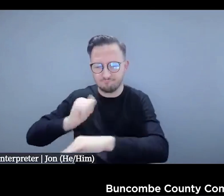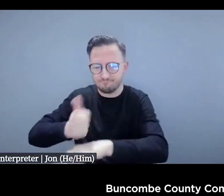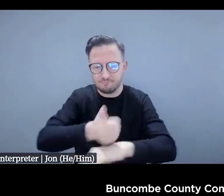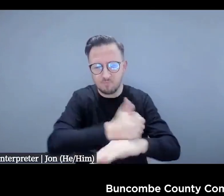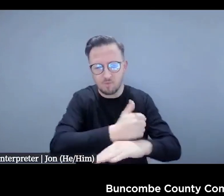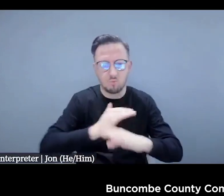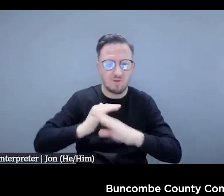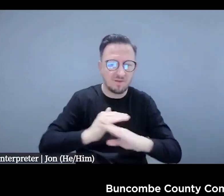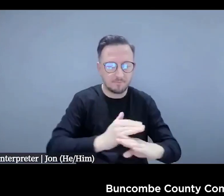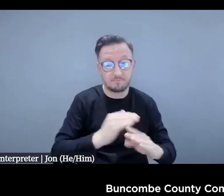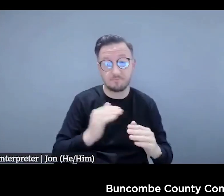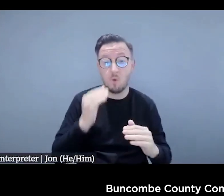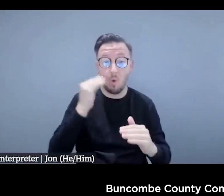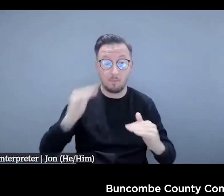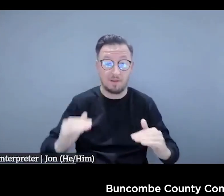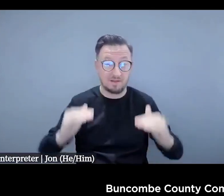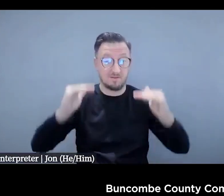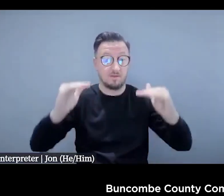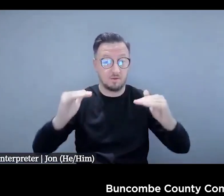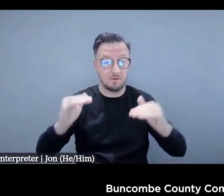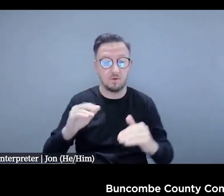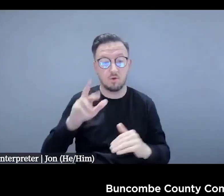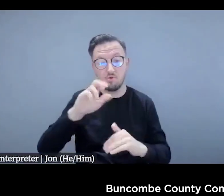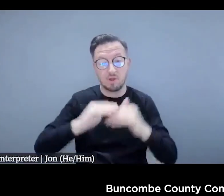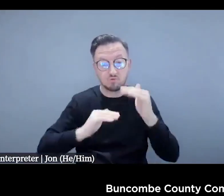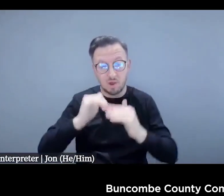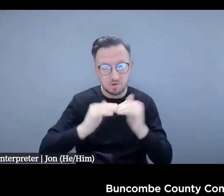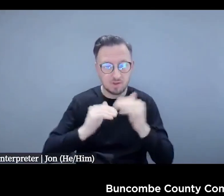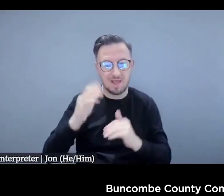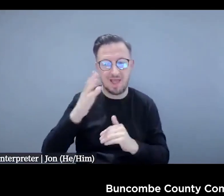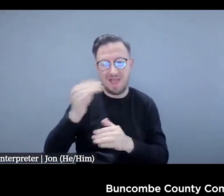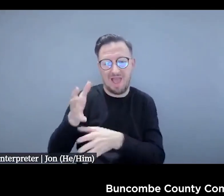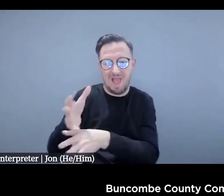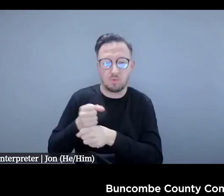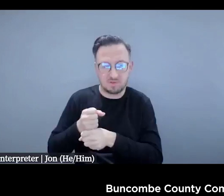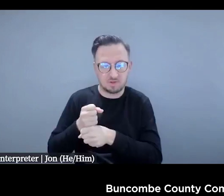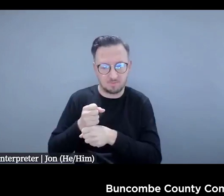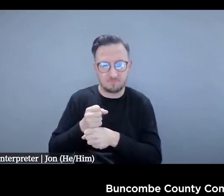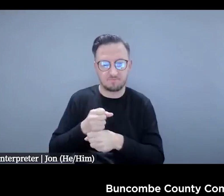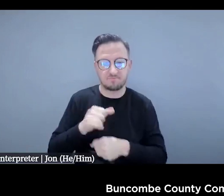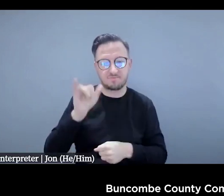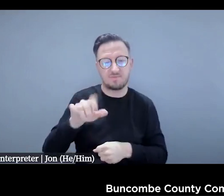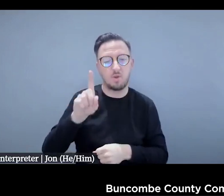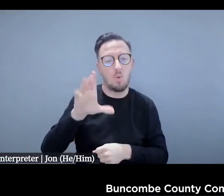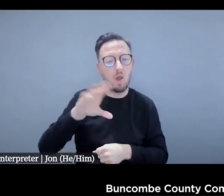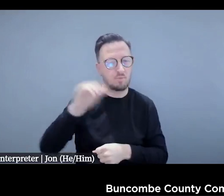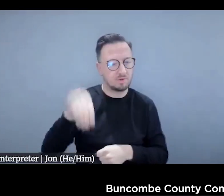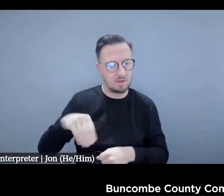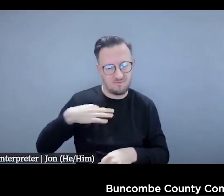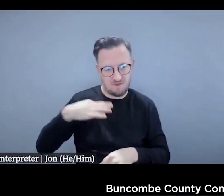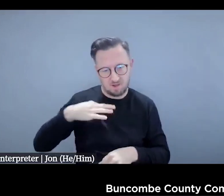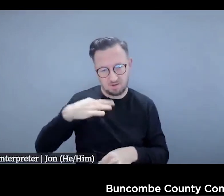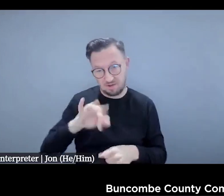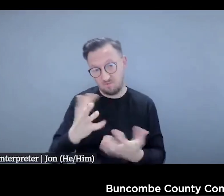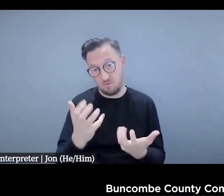elevation, home mitigation reconstruction, and acquisition, and it is 100% voluntary. If